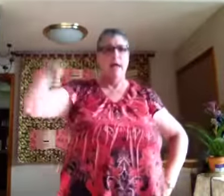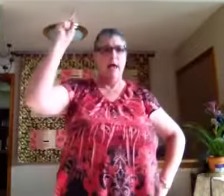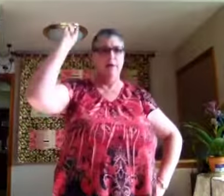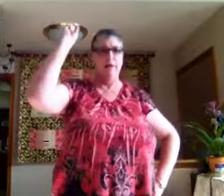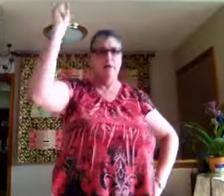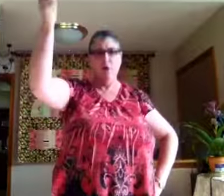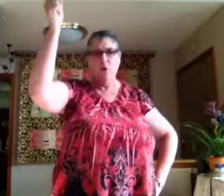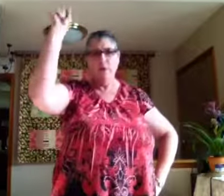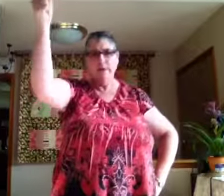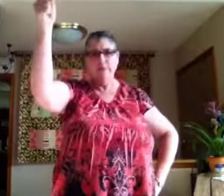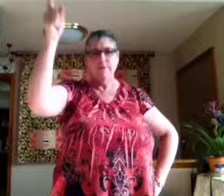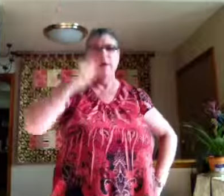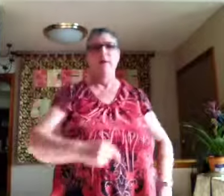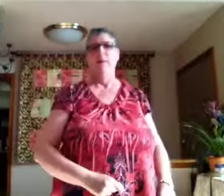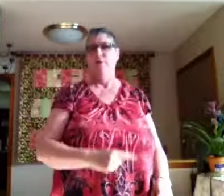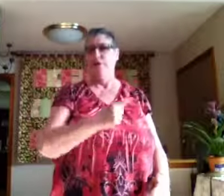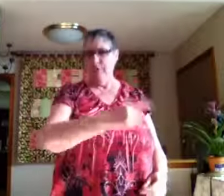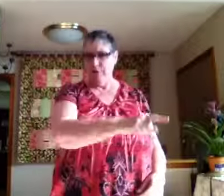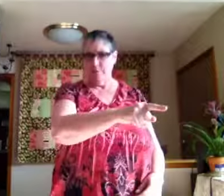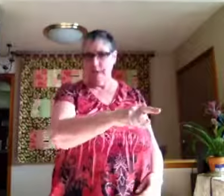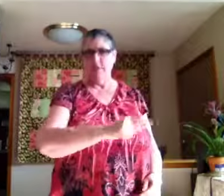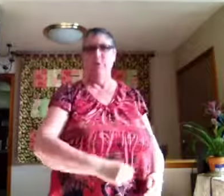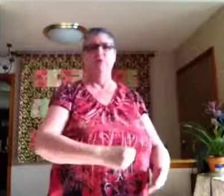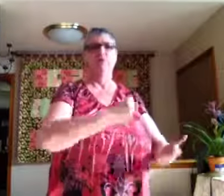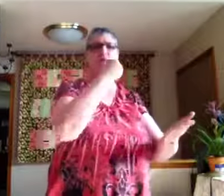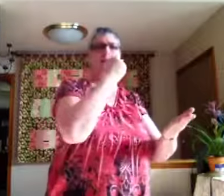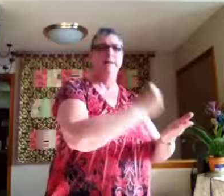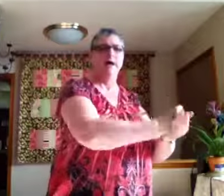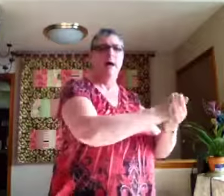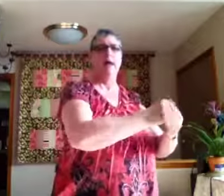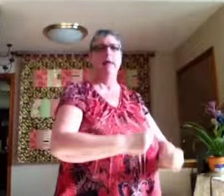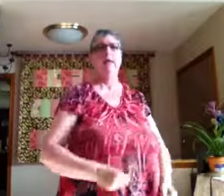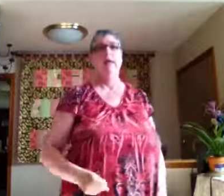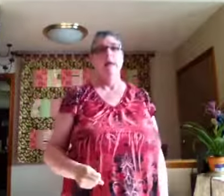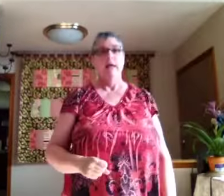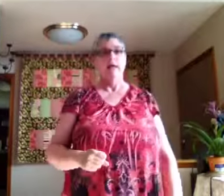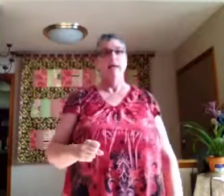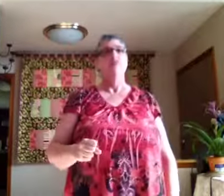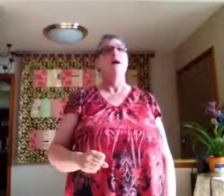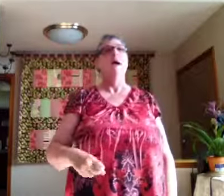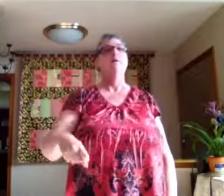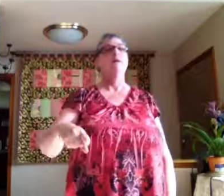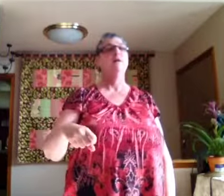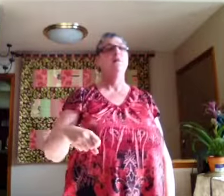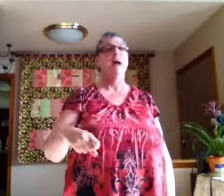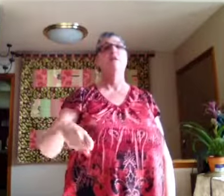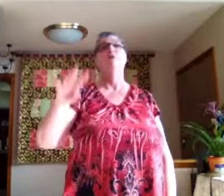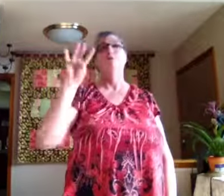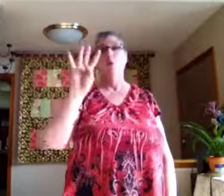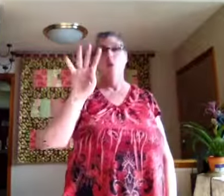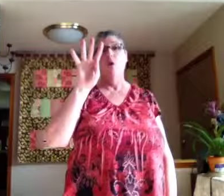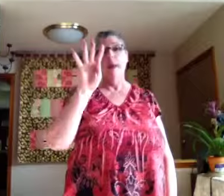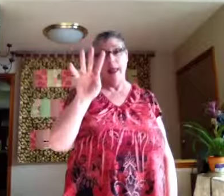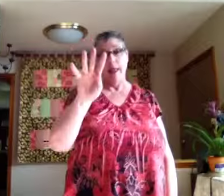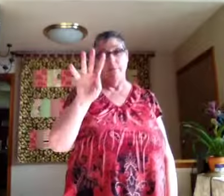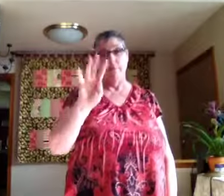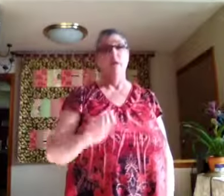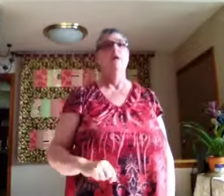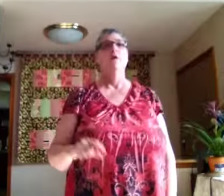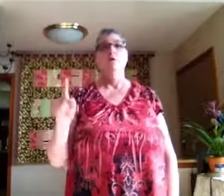"As the Lord lives, this man shall surely die, and he will have to give back 4 lambs for